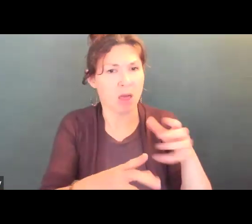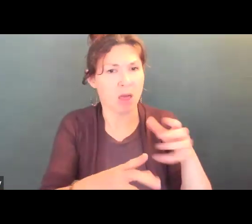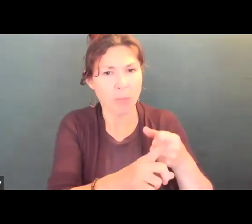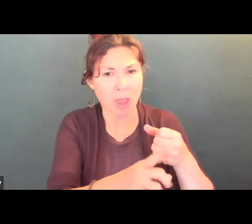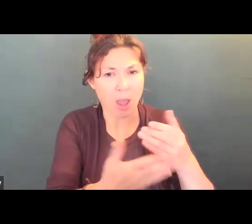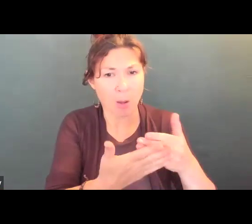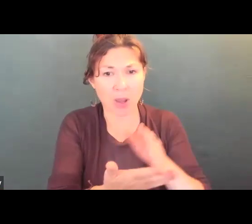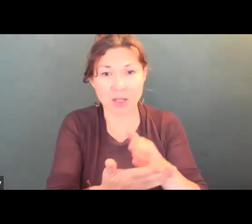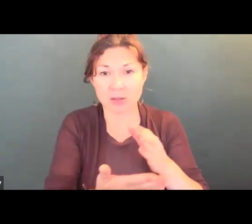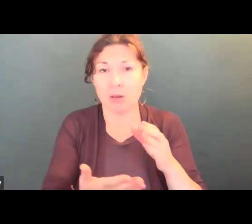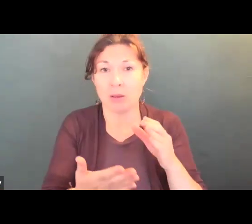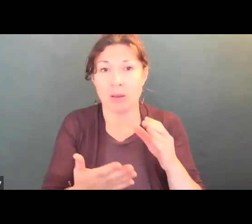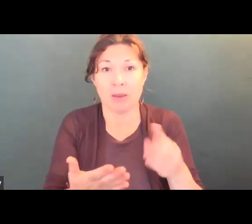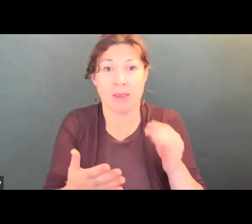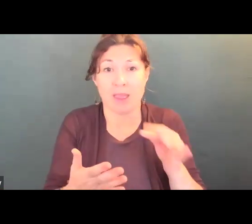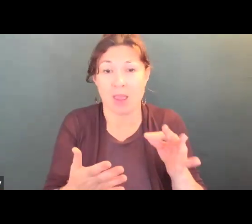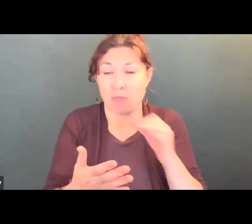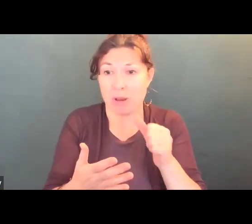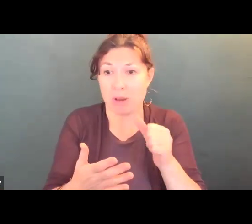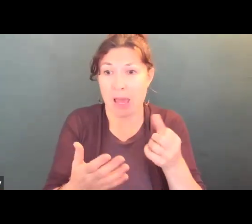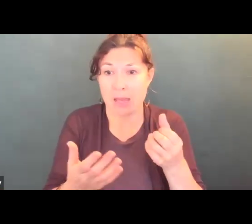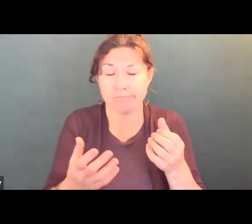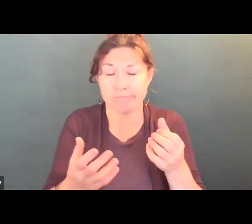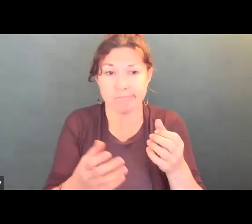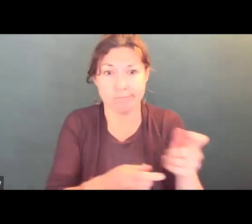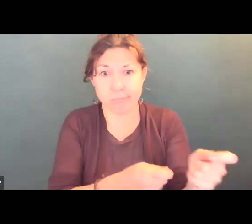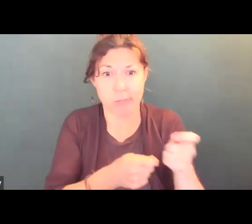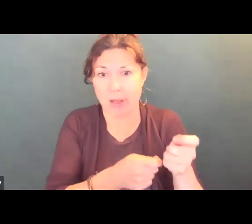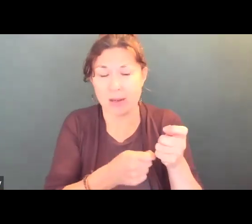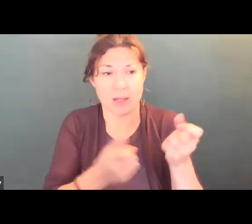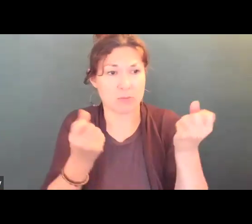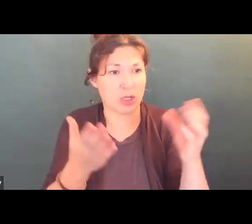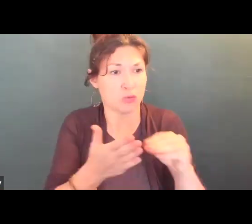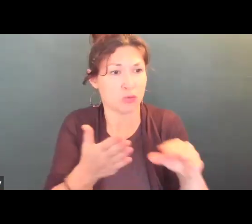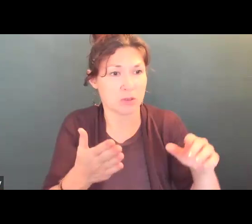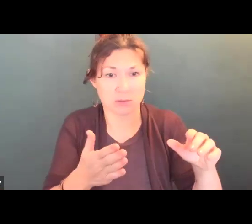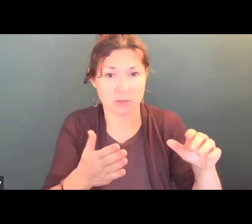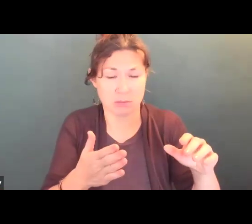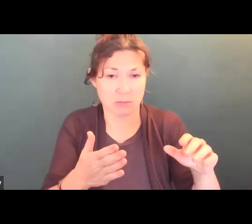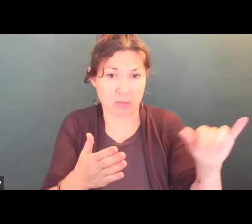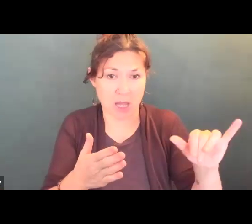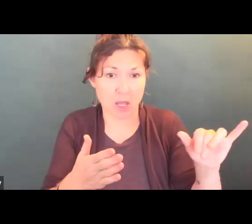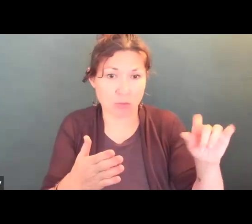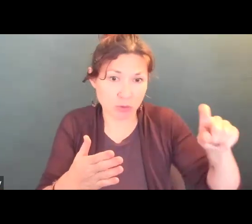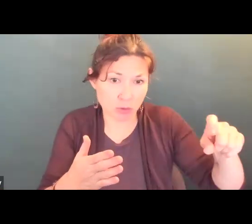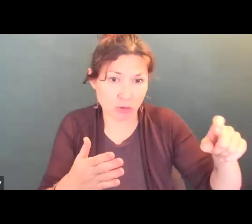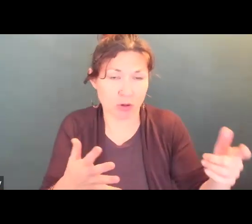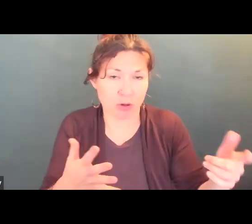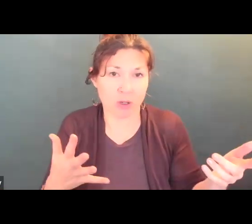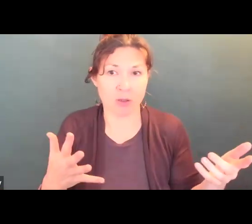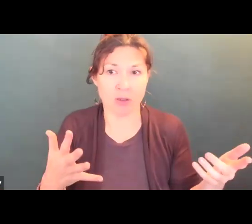as productive as it should be. And I see that as well. That is